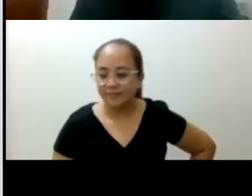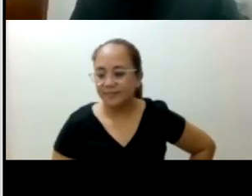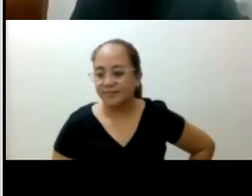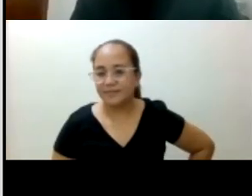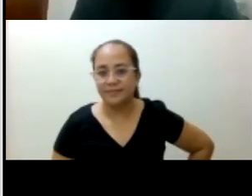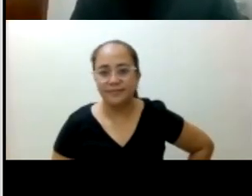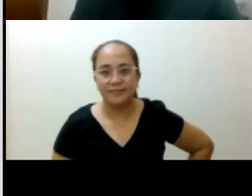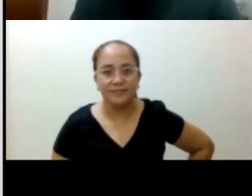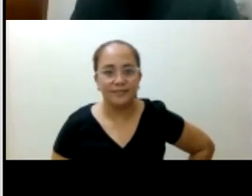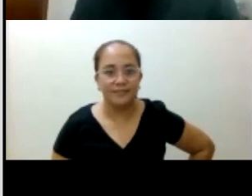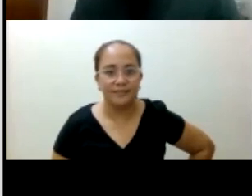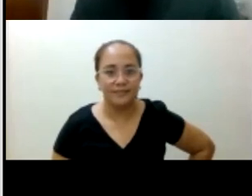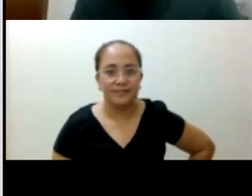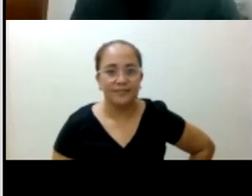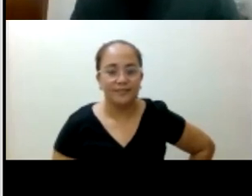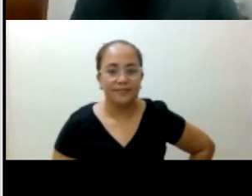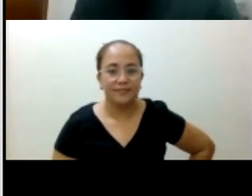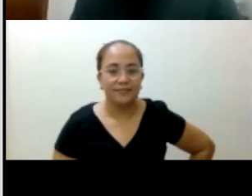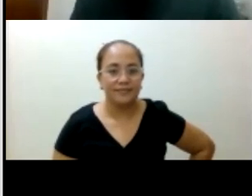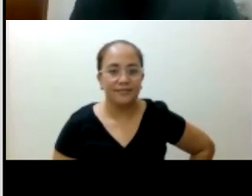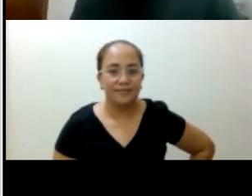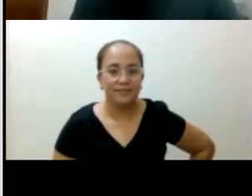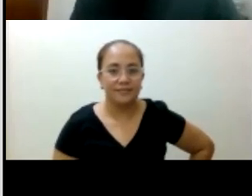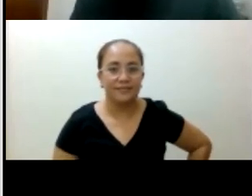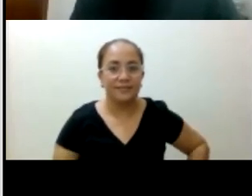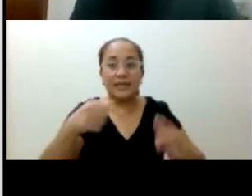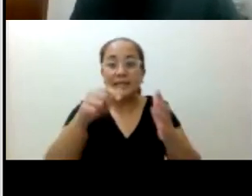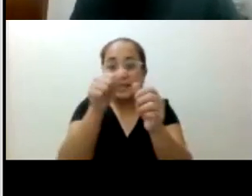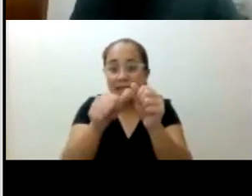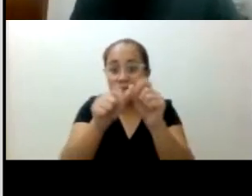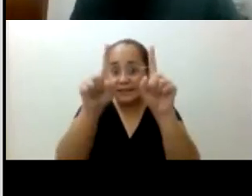So each test that you take, you should learn something from the test.